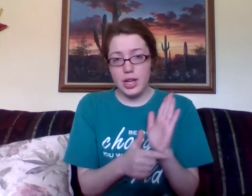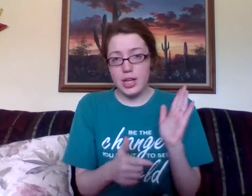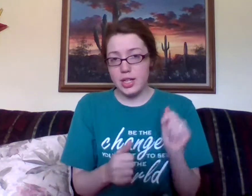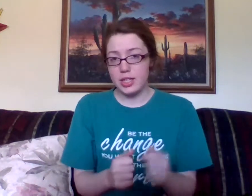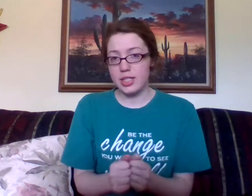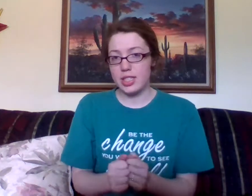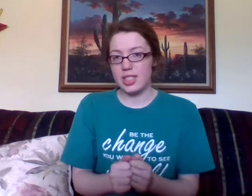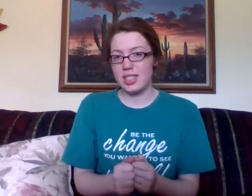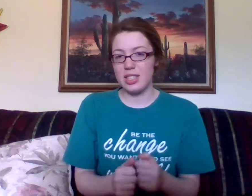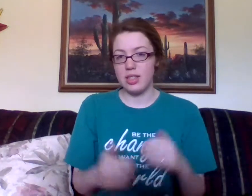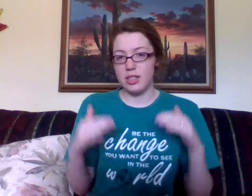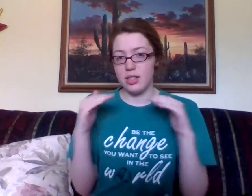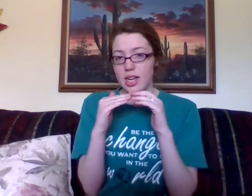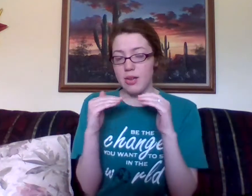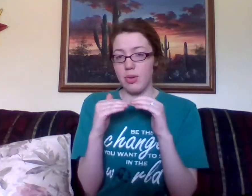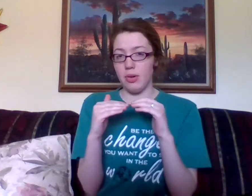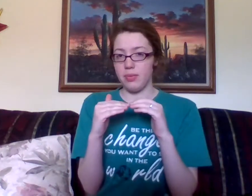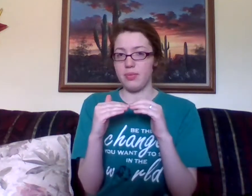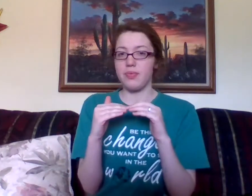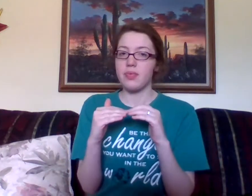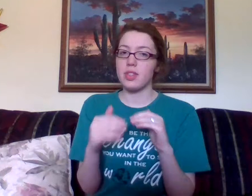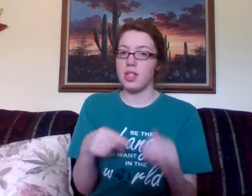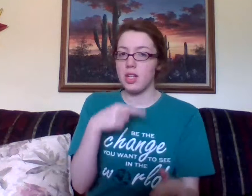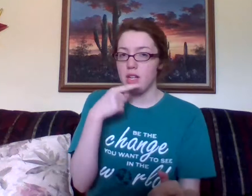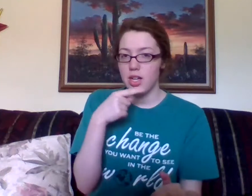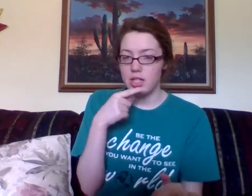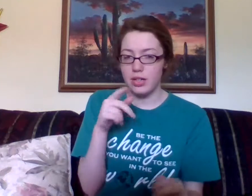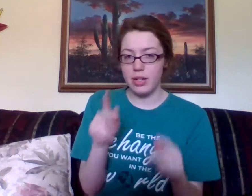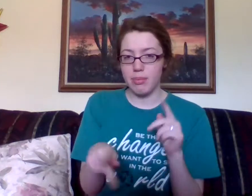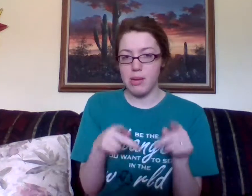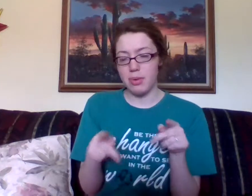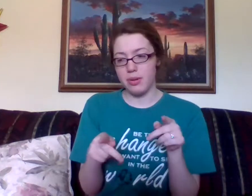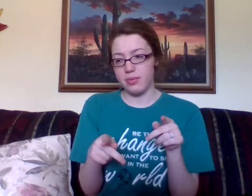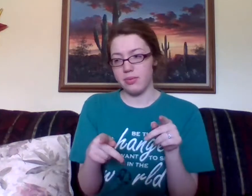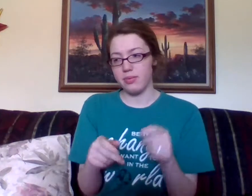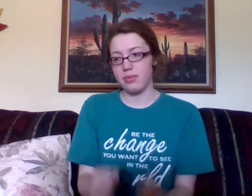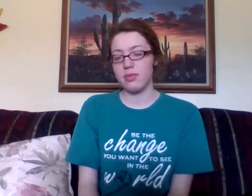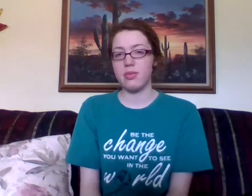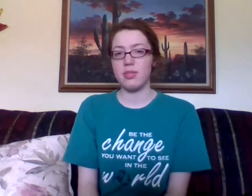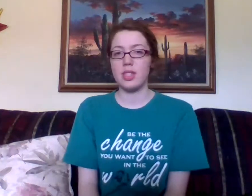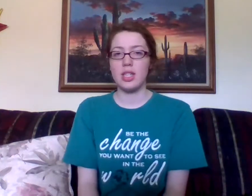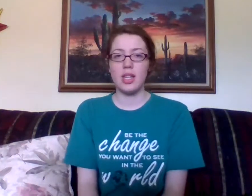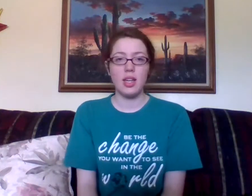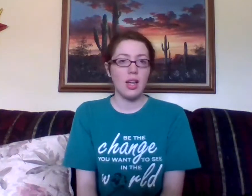legally equal to hearing people.